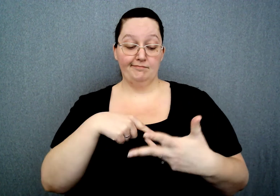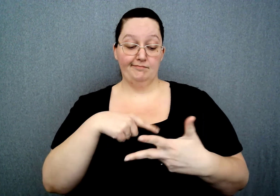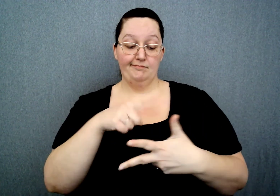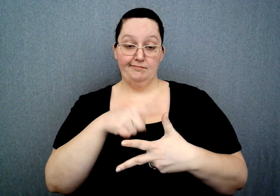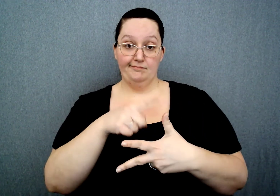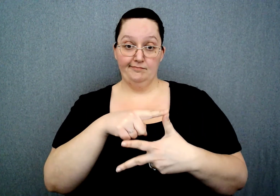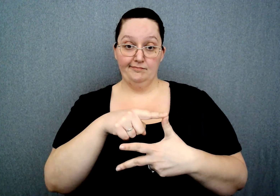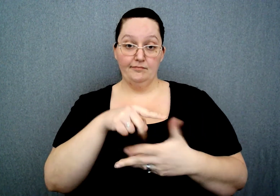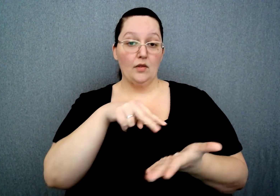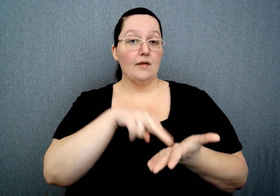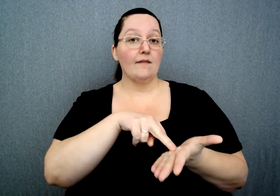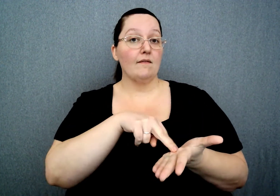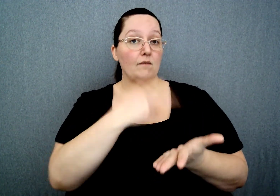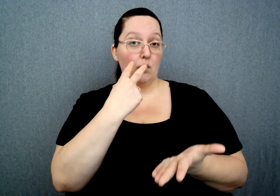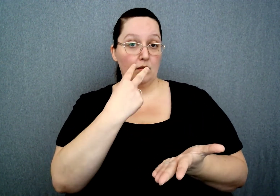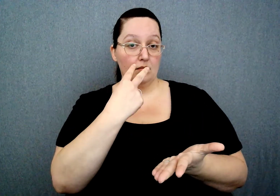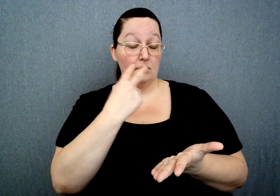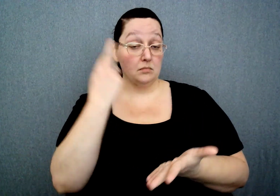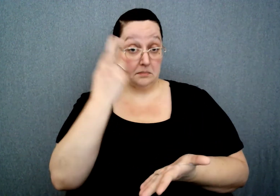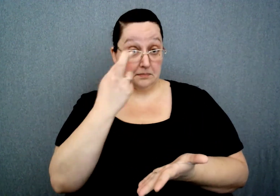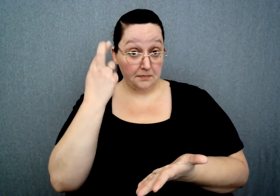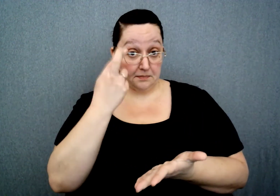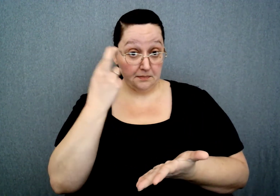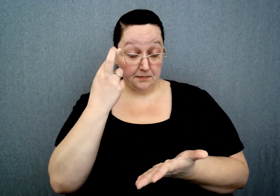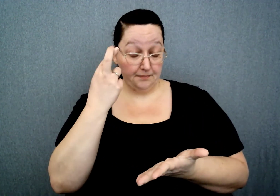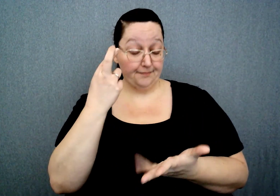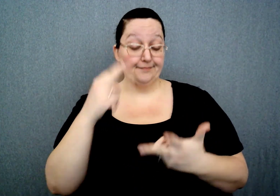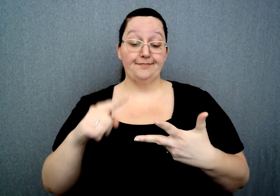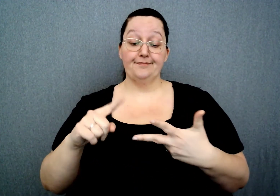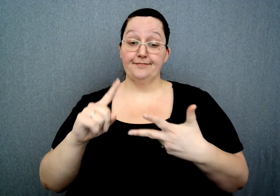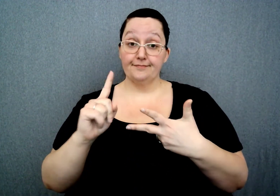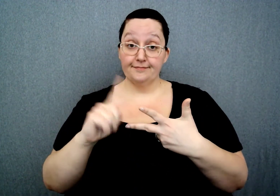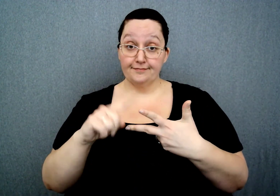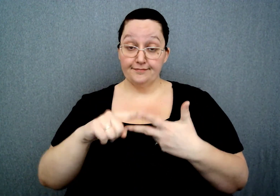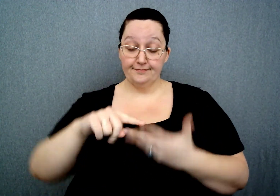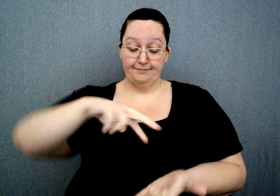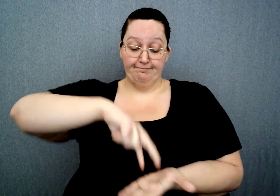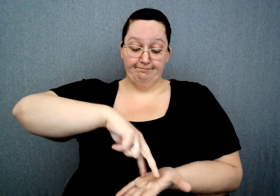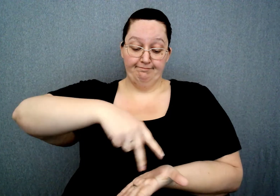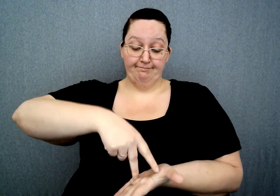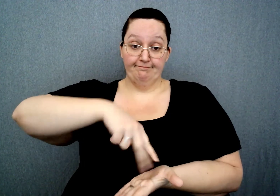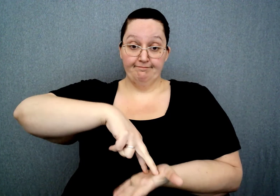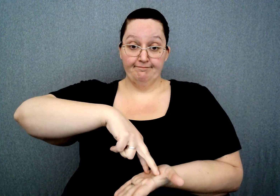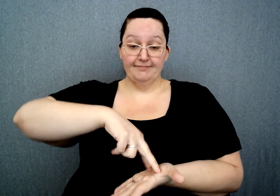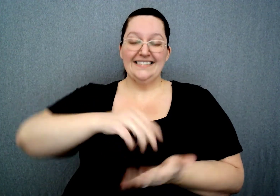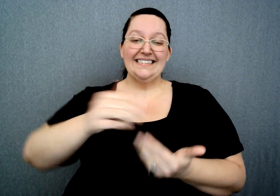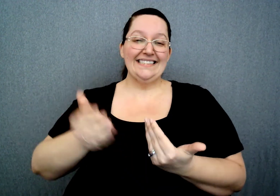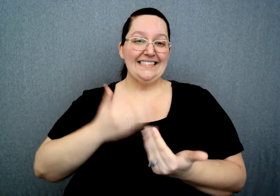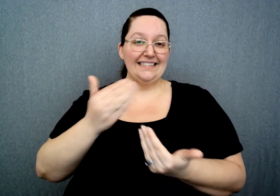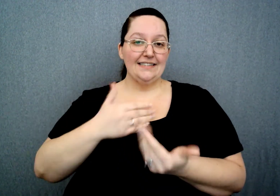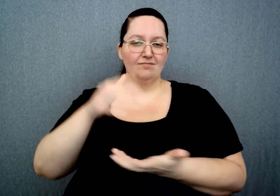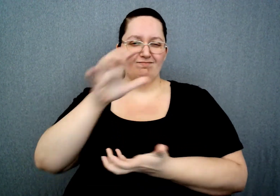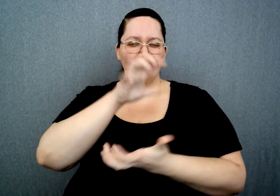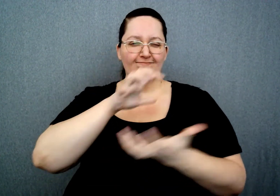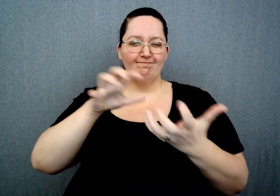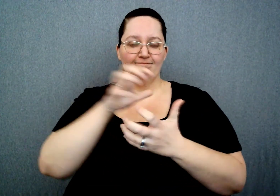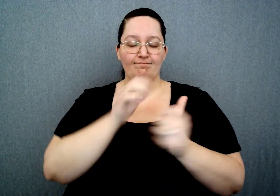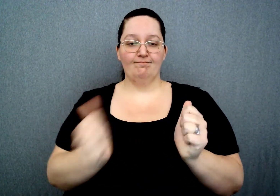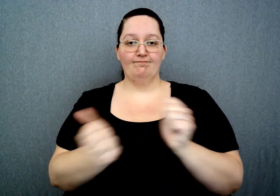I prefer using this first one, fork. The reason is that the second one, fork, is very easy to confuse and mix